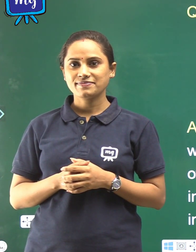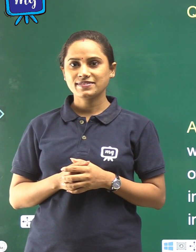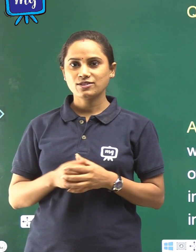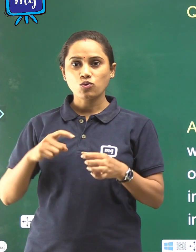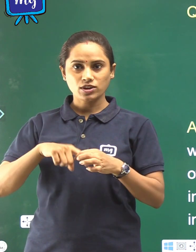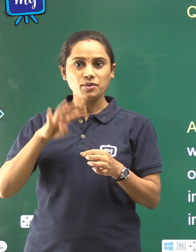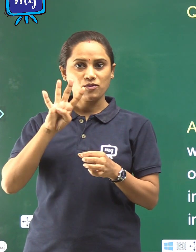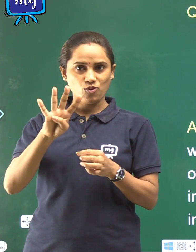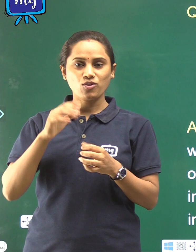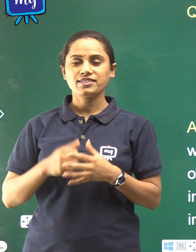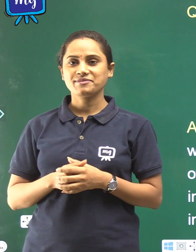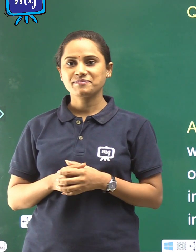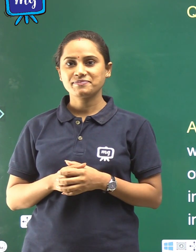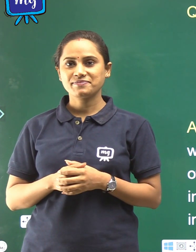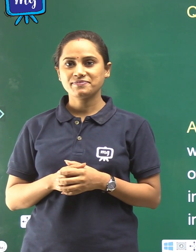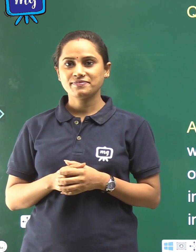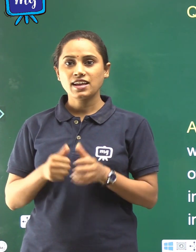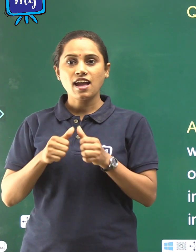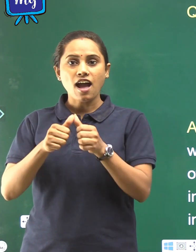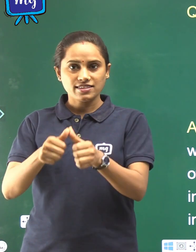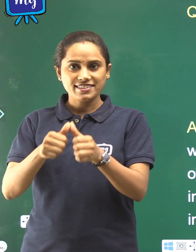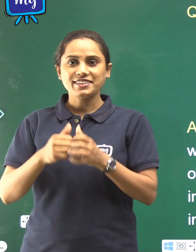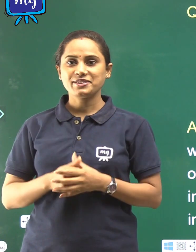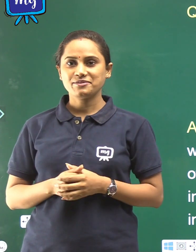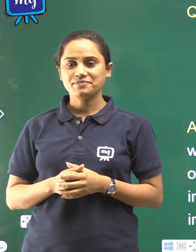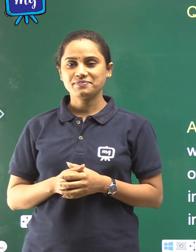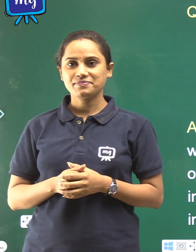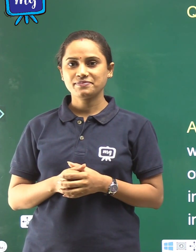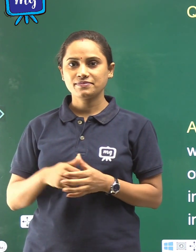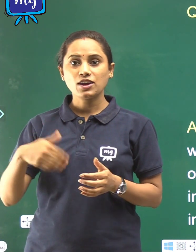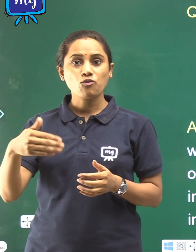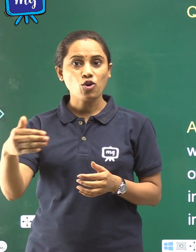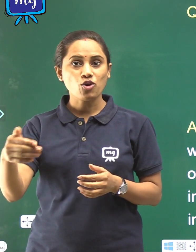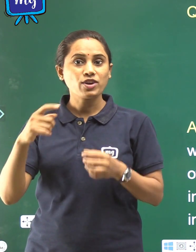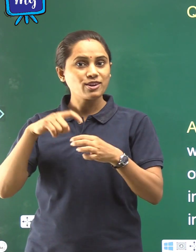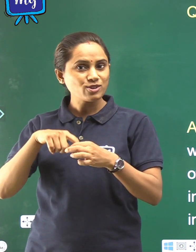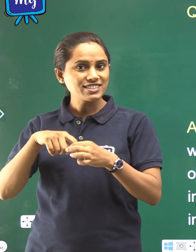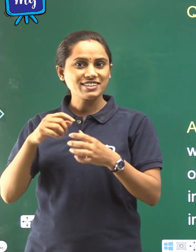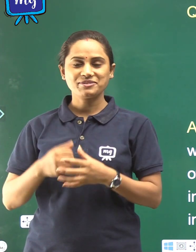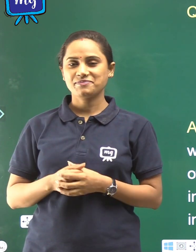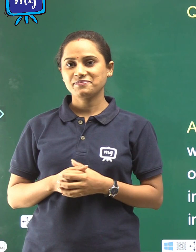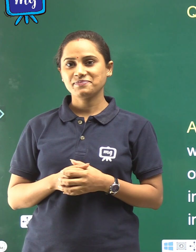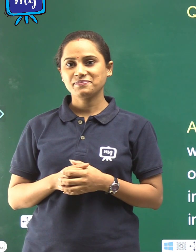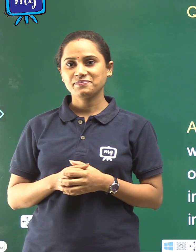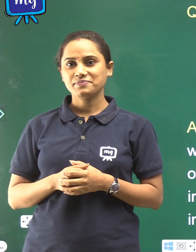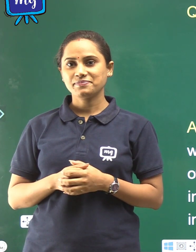Question number 4, answer the following question.